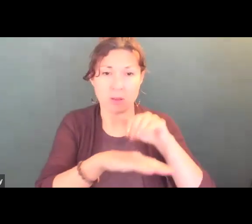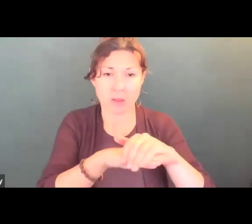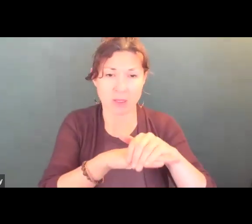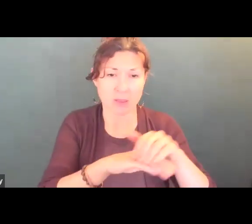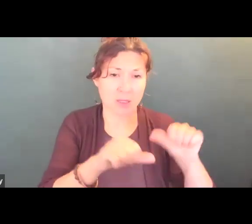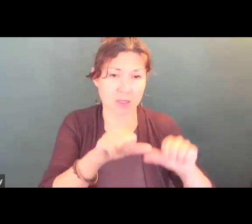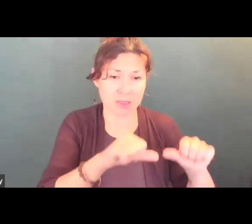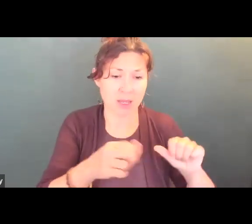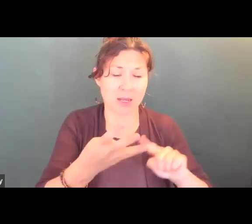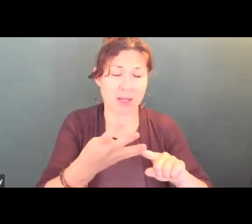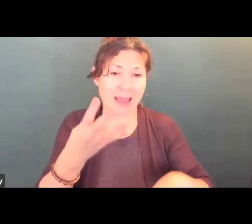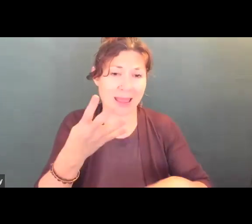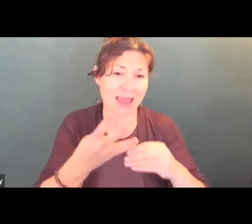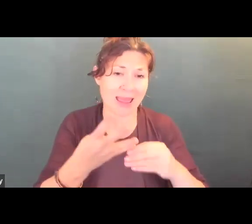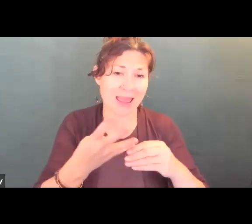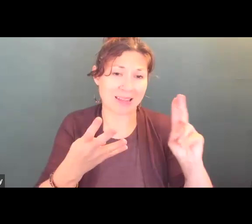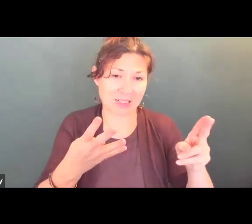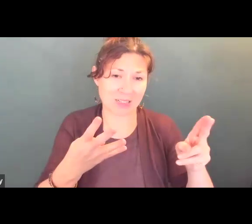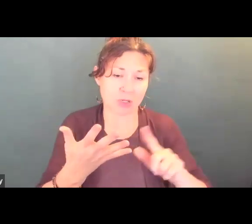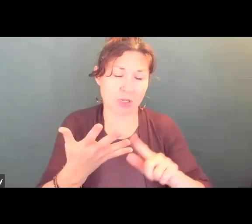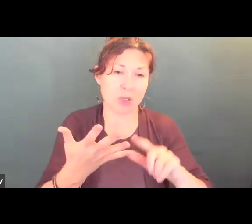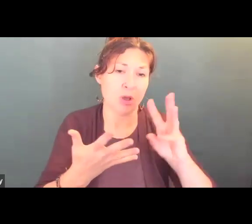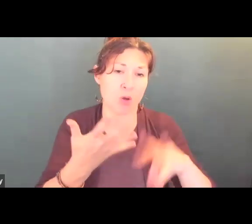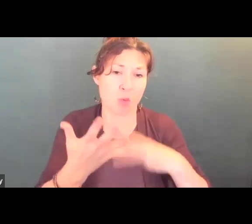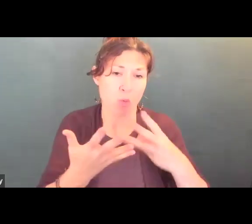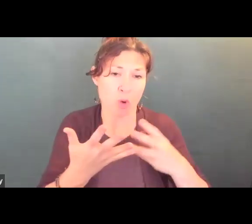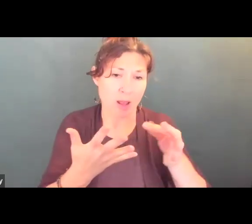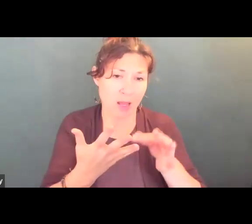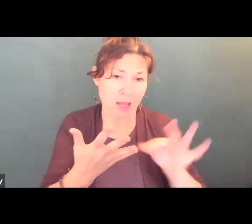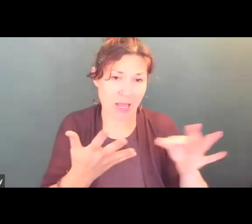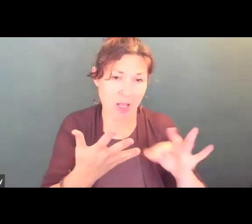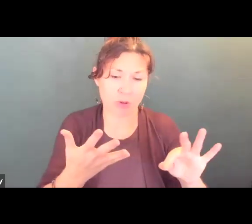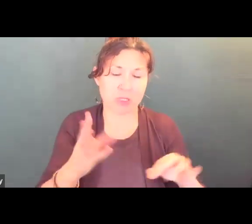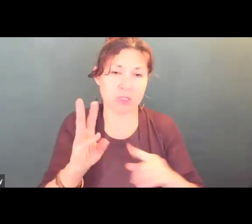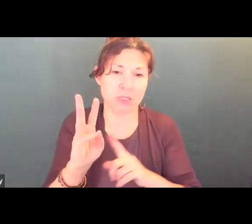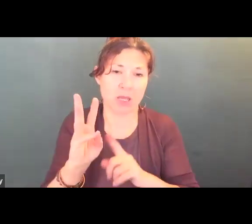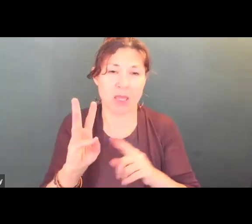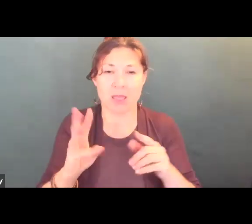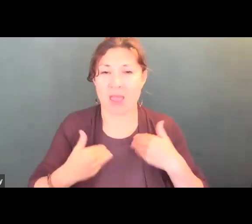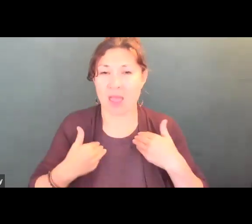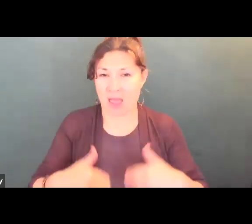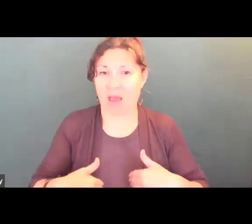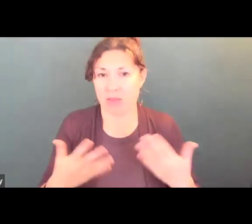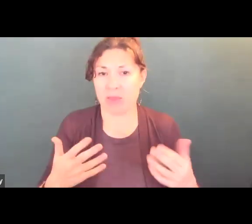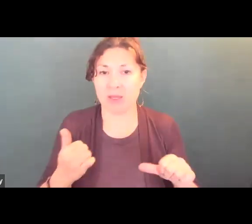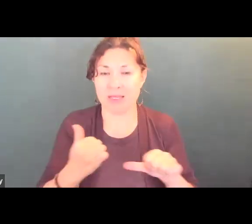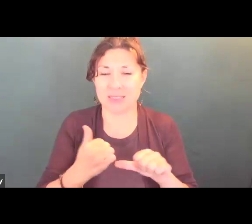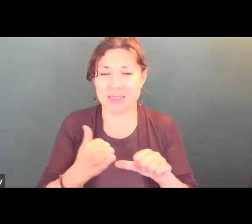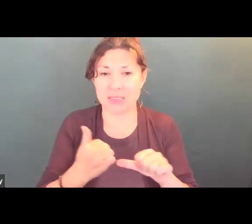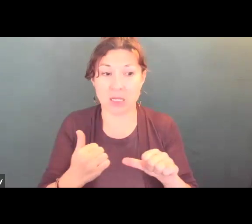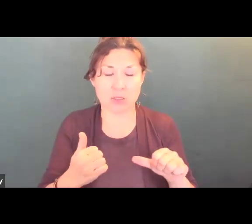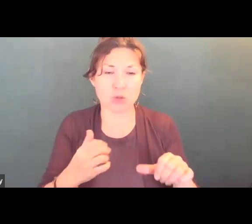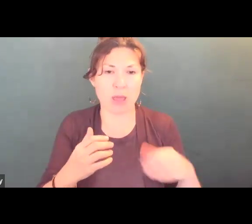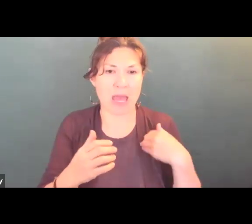for history, world language, and our health assisting. So all of our ninth graders have